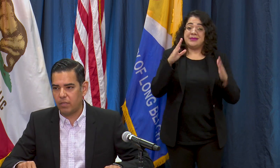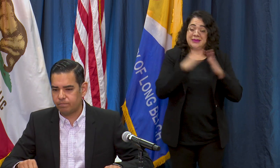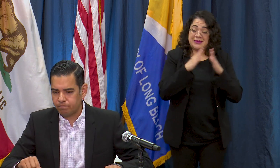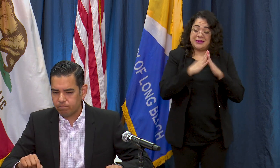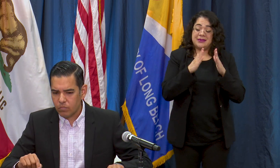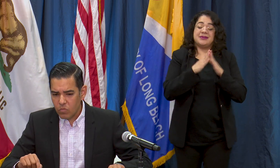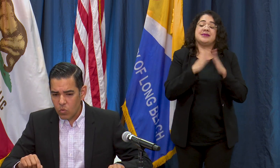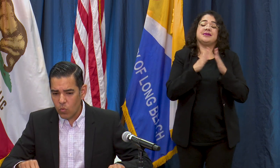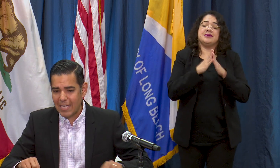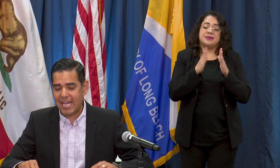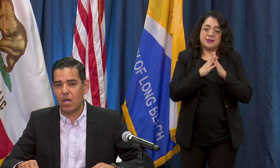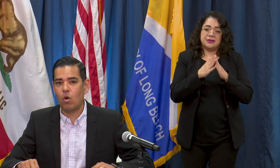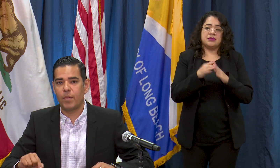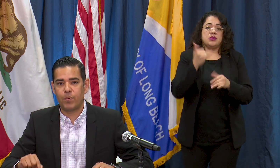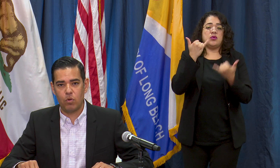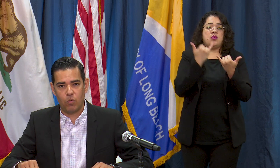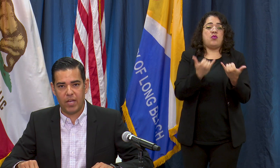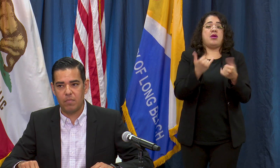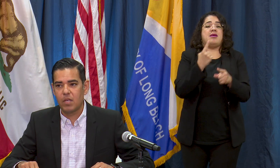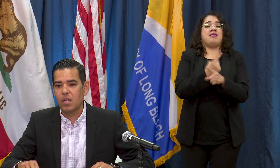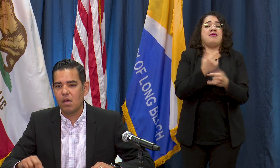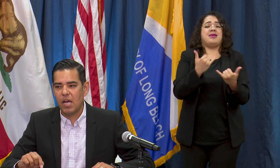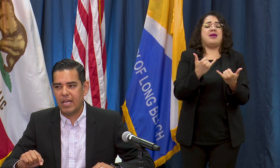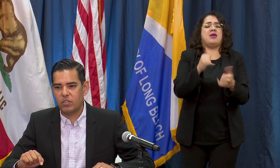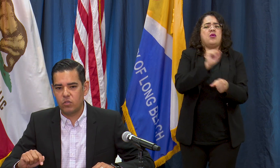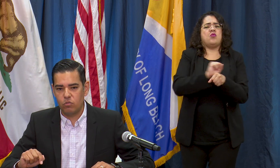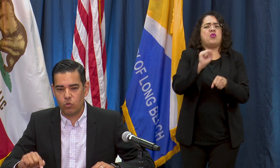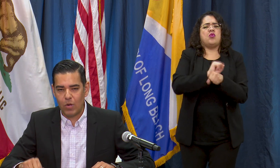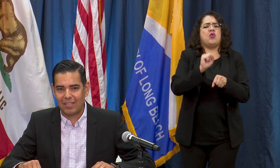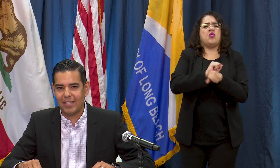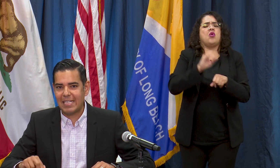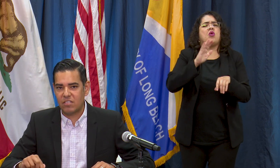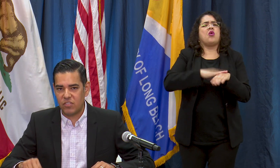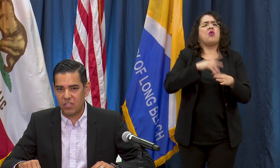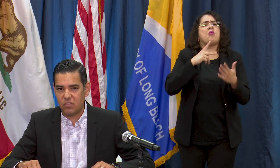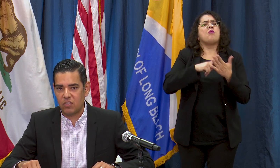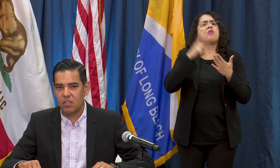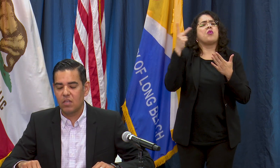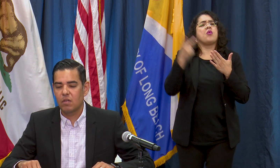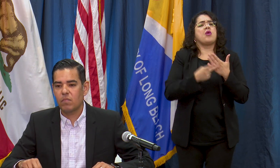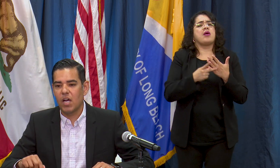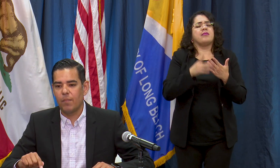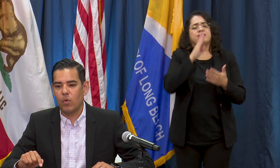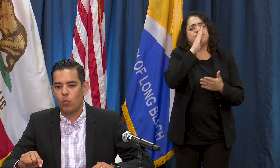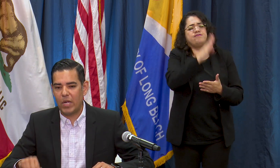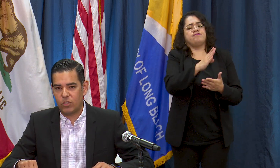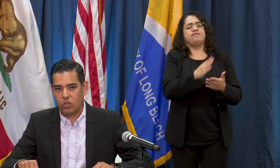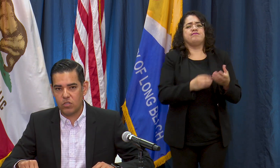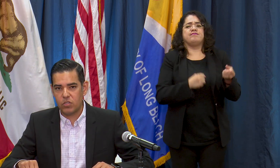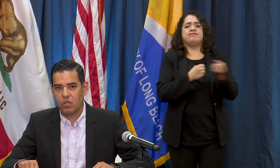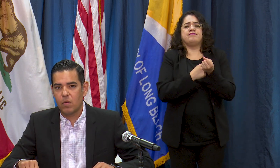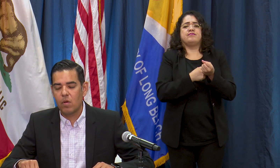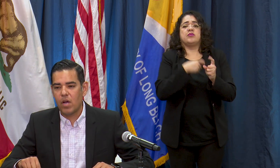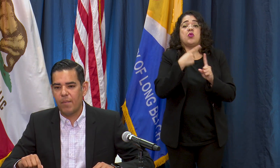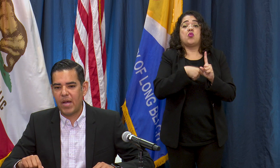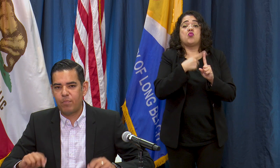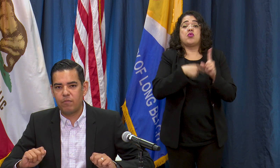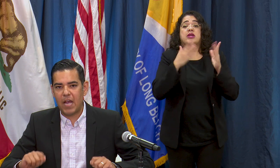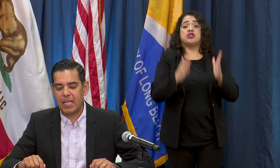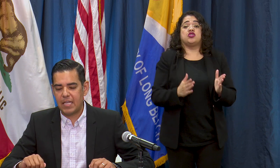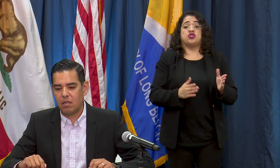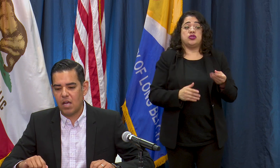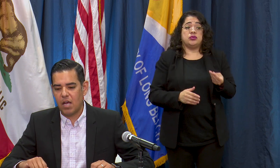is working right now on a program to directly assist renters